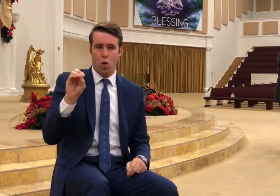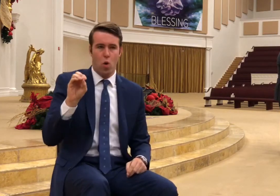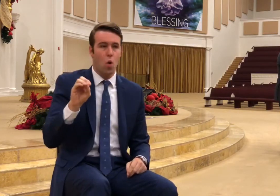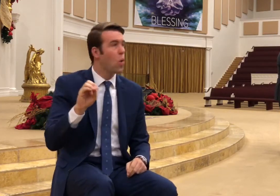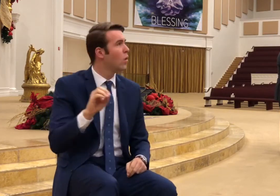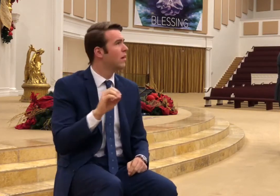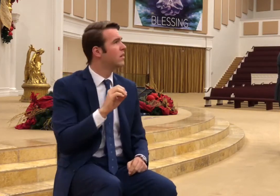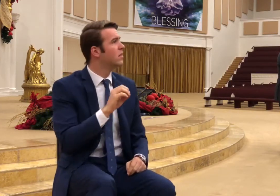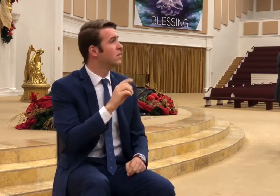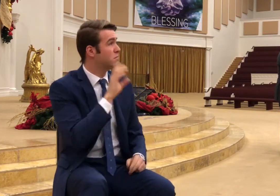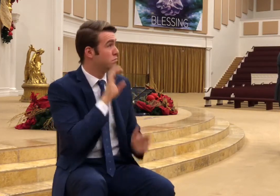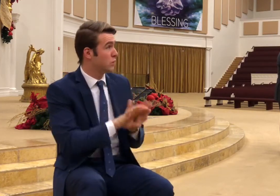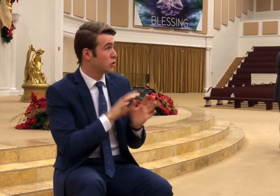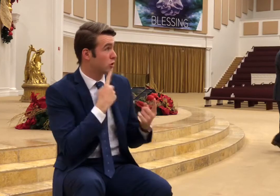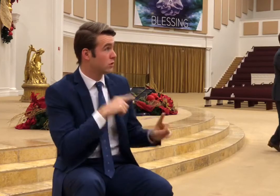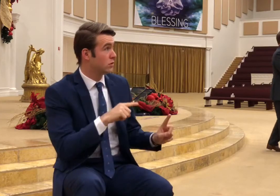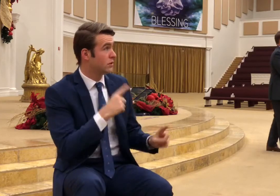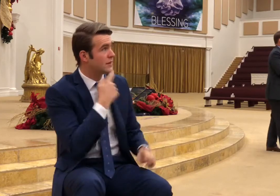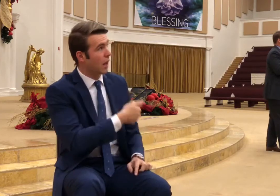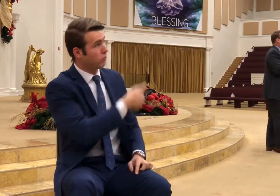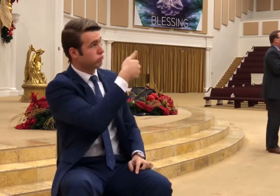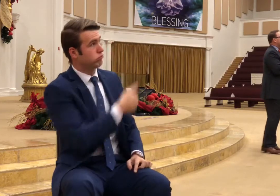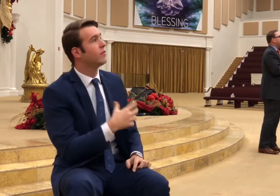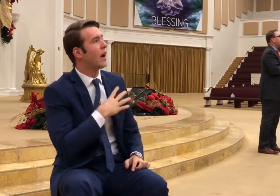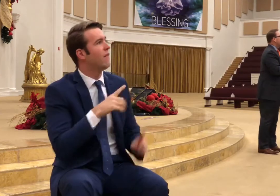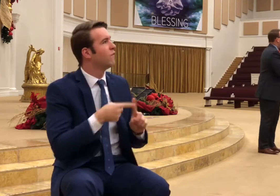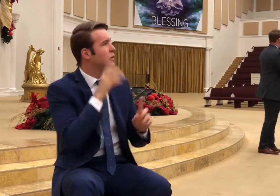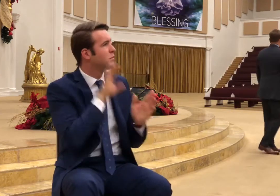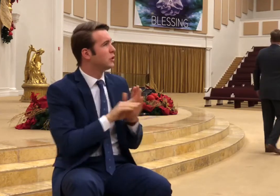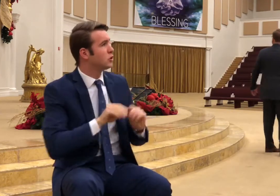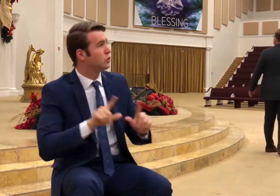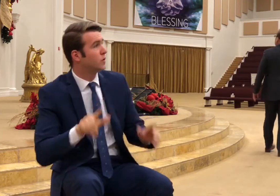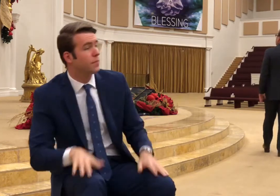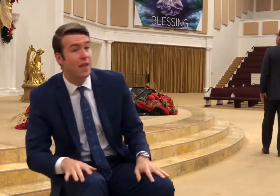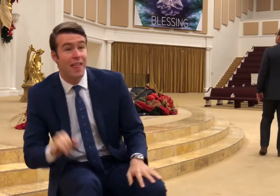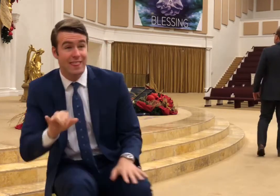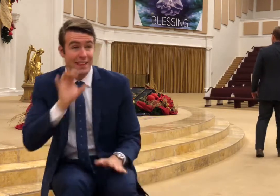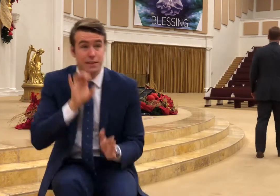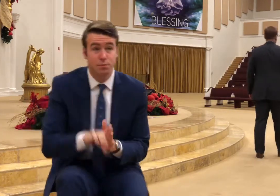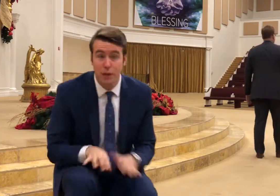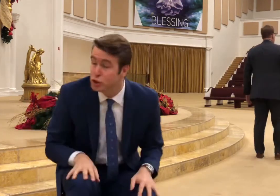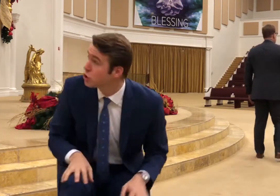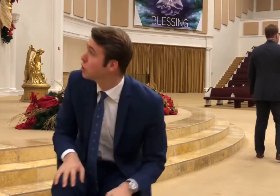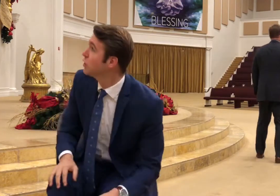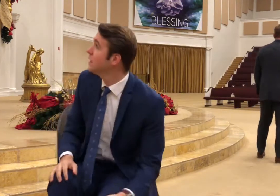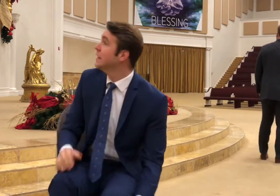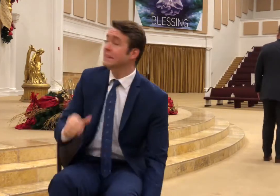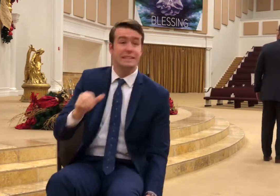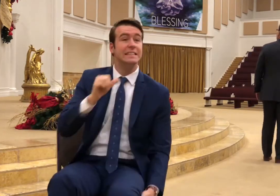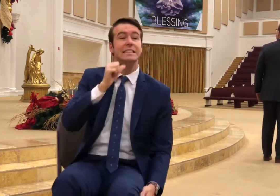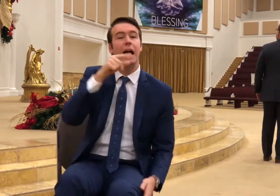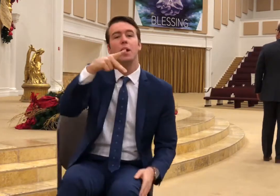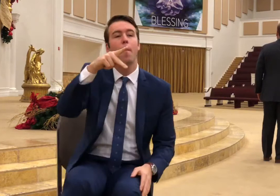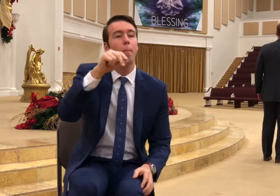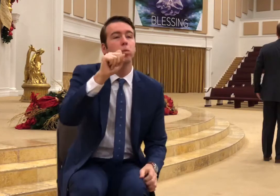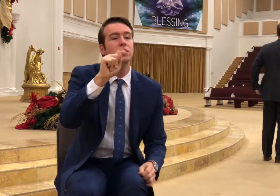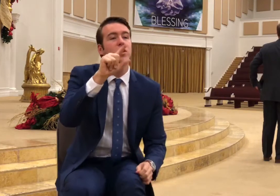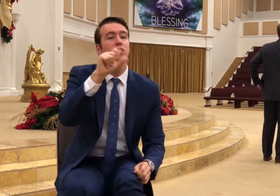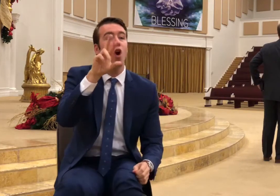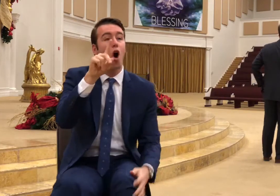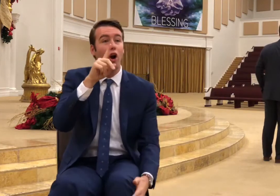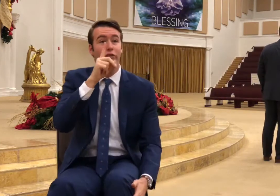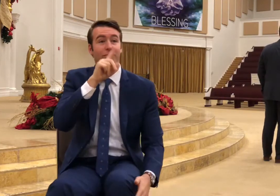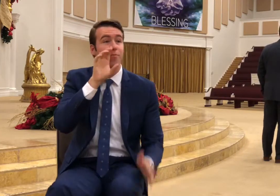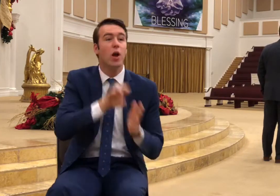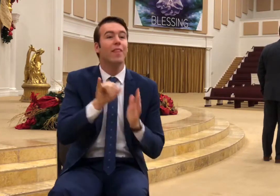Ashley, did those pictures come through? Okay, put up this first one. This is not a postcard. That is